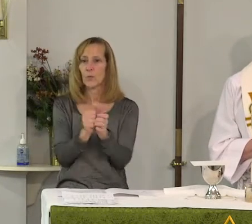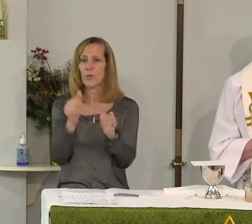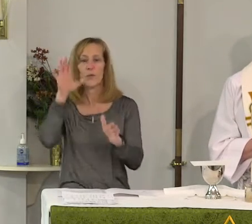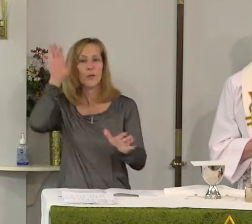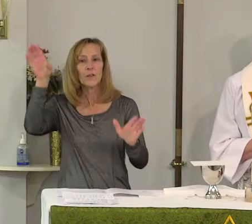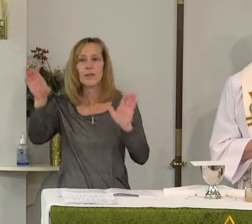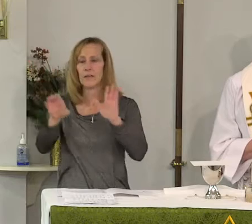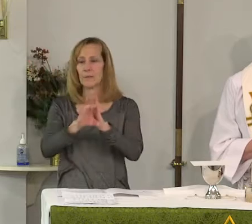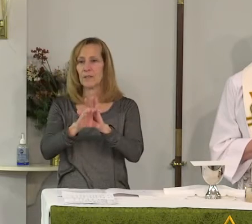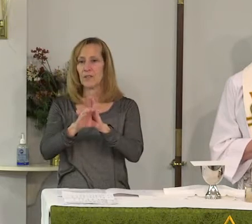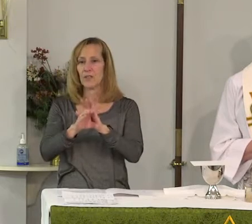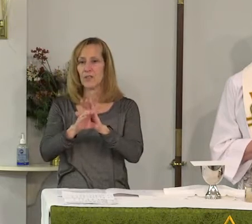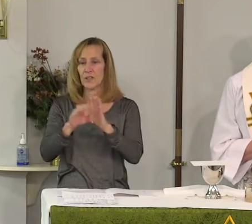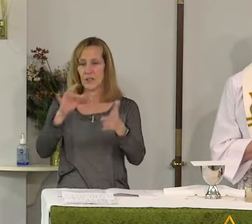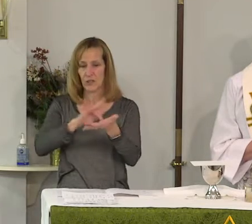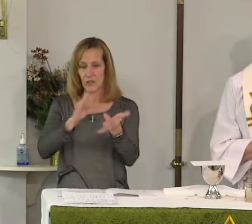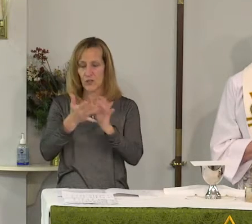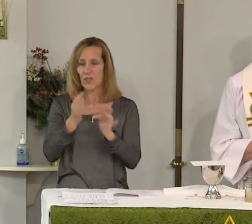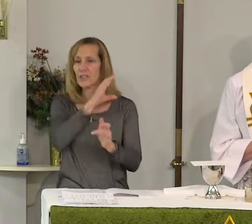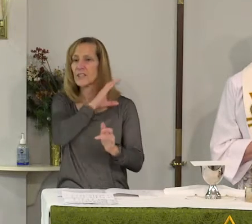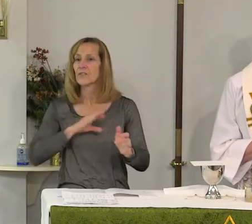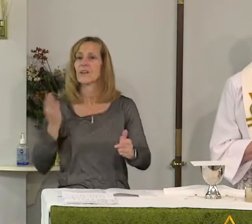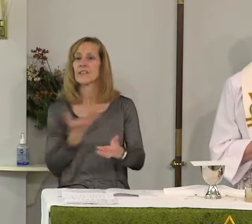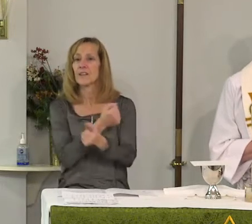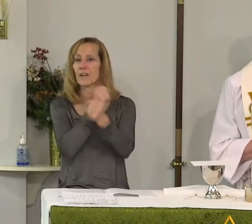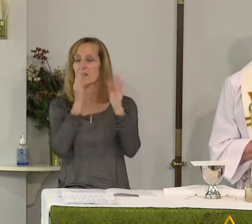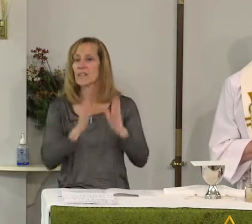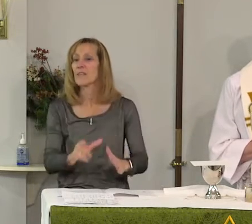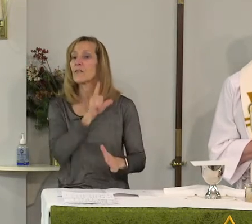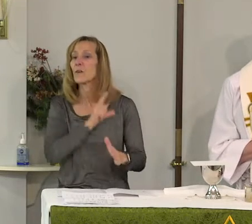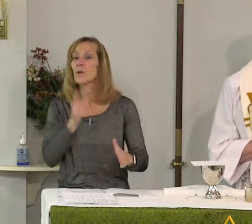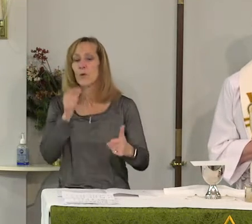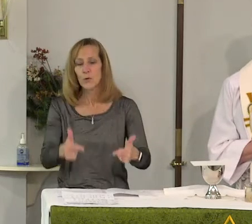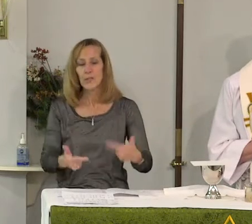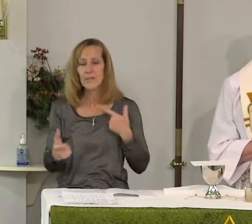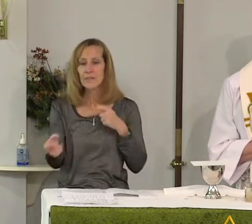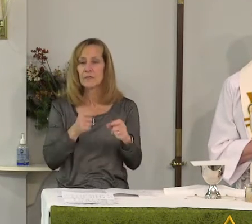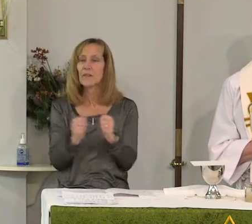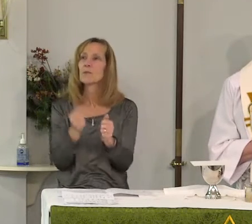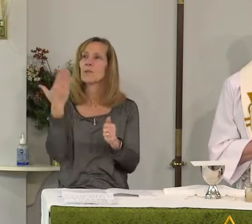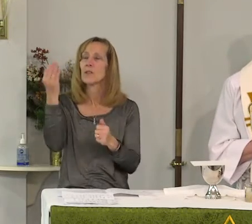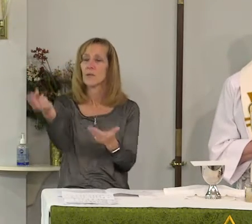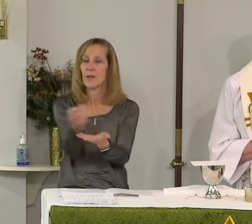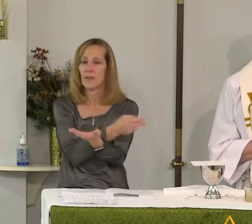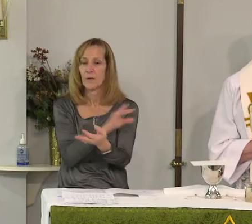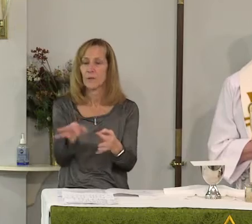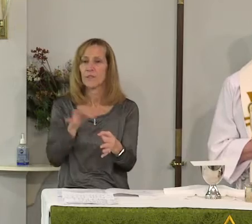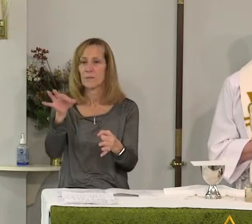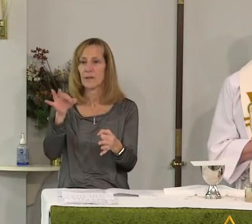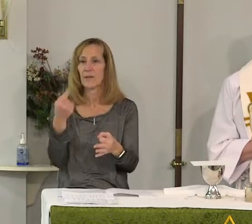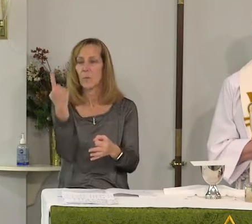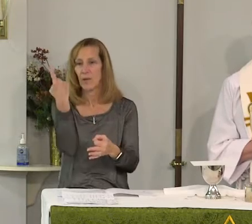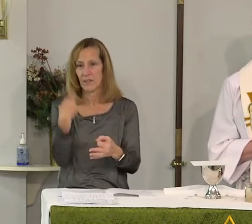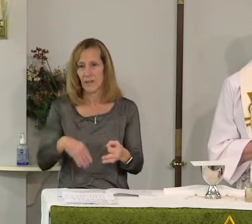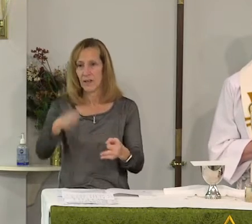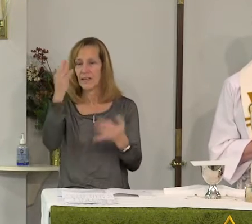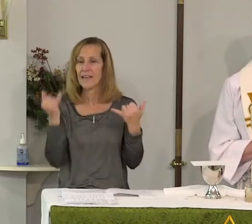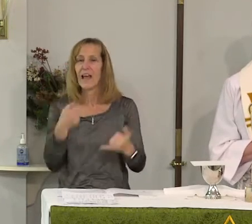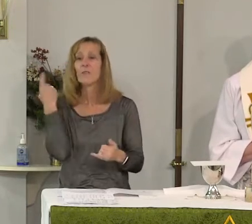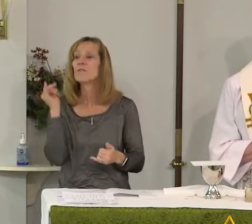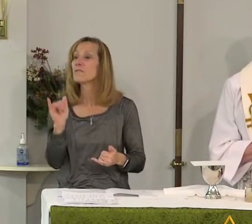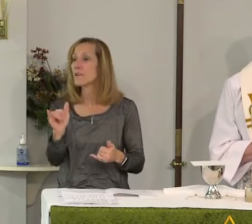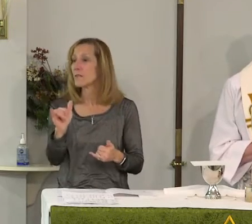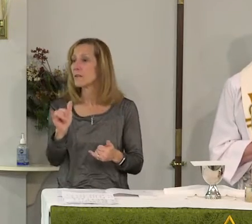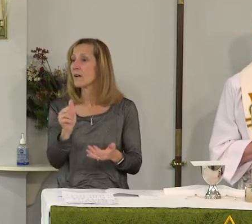image. Through Jesus Christ, our Savior and Lord, who lives and reigns with you and the Holy Spirit, one God, now